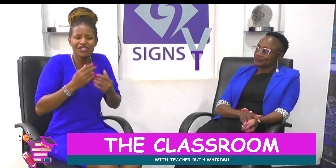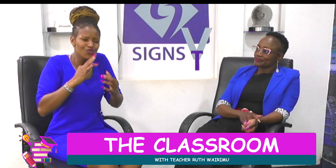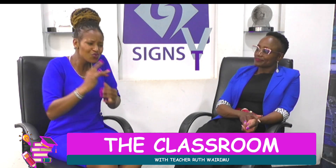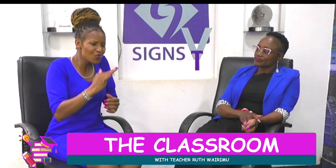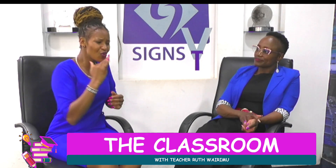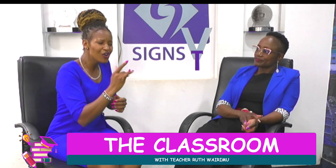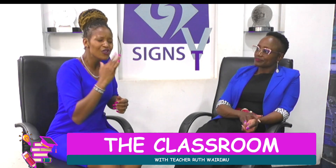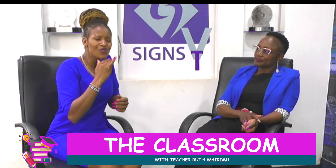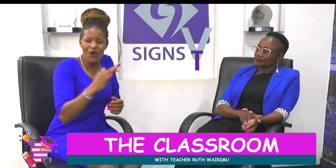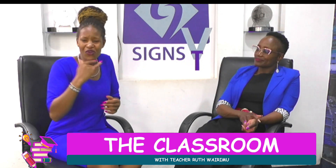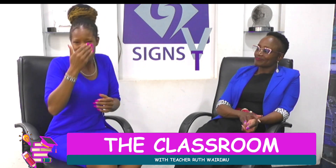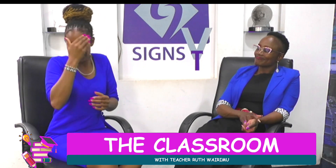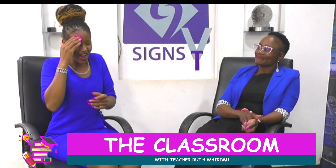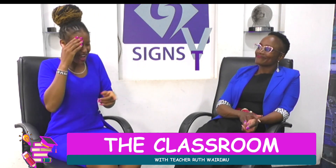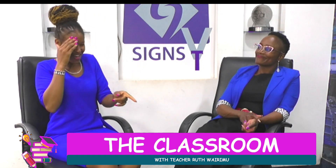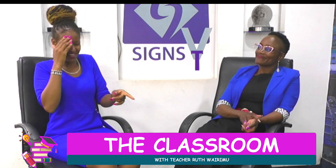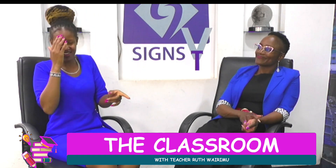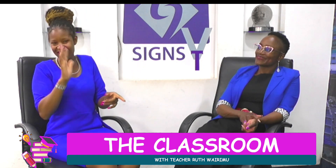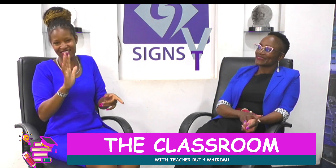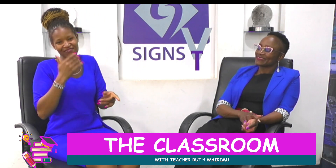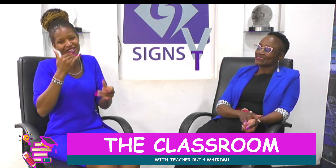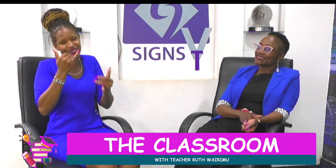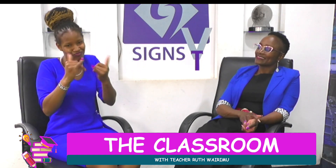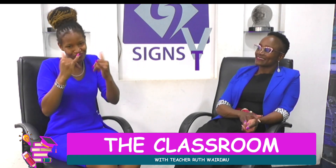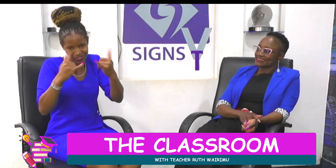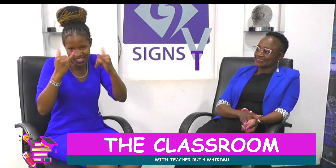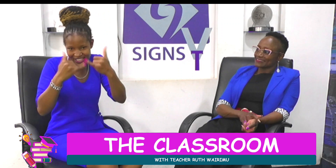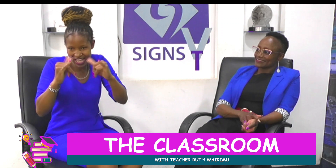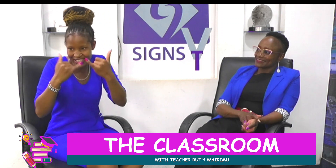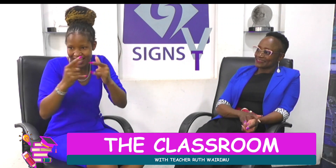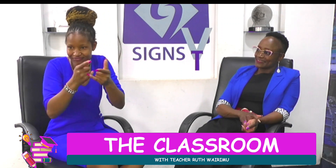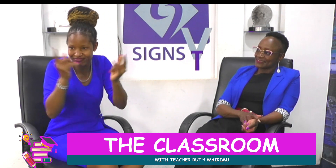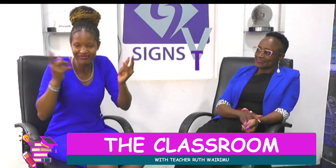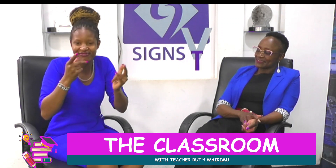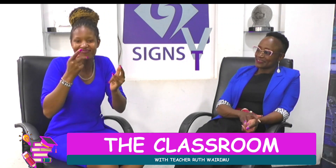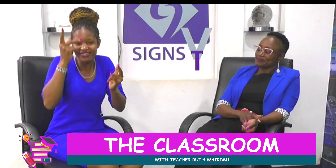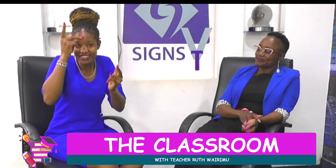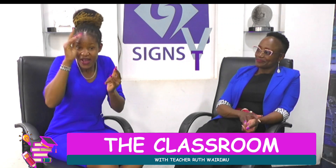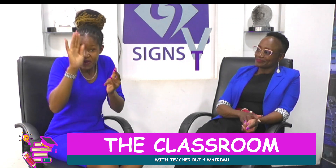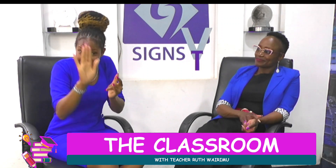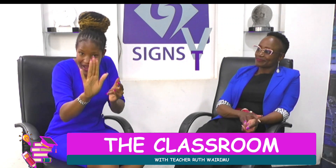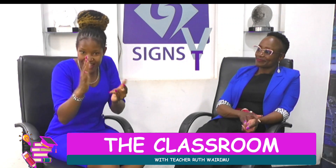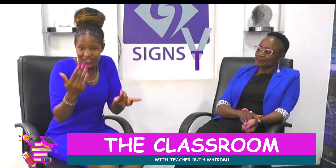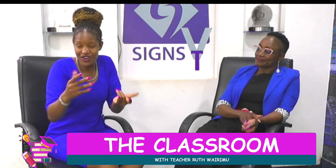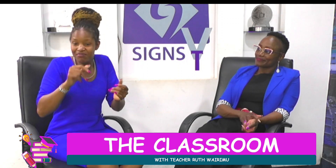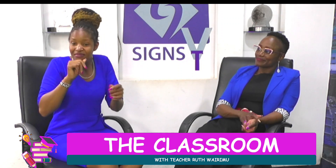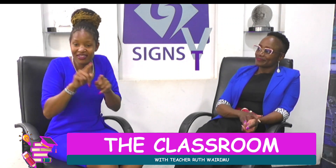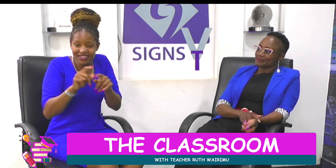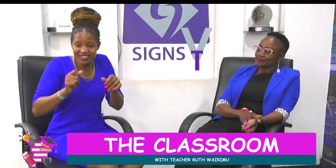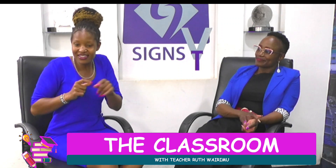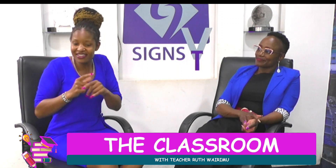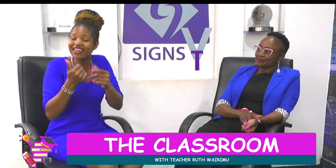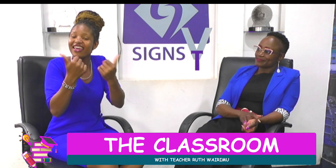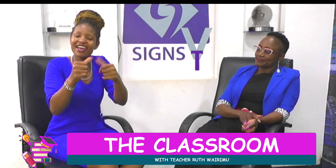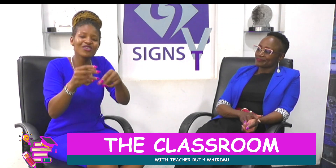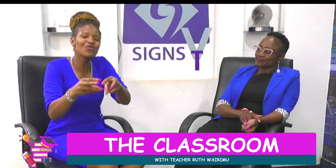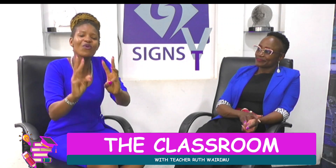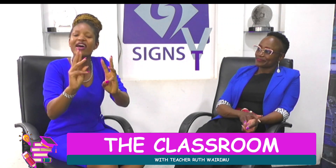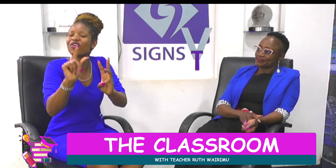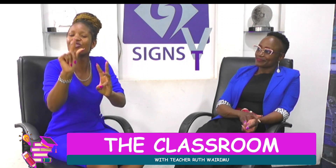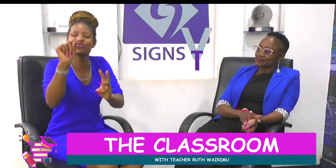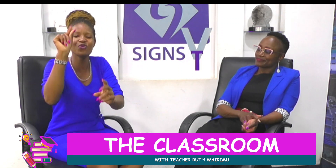the society. Because you see, very many times, the hearing people, you will be speaking, telling your stories, but you